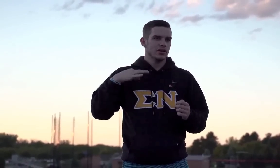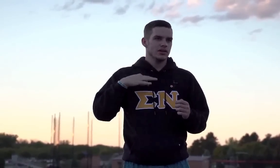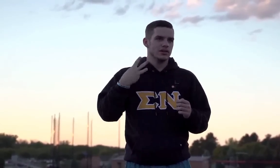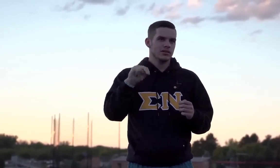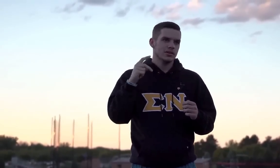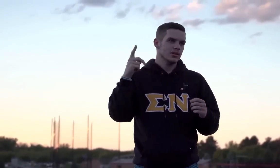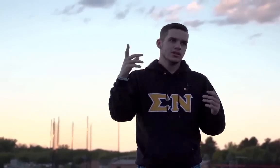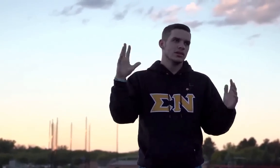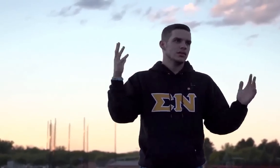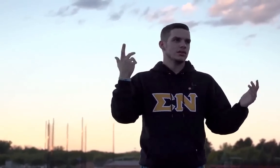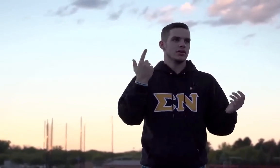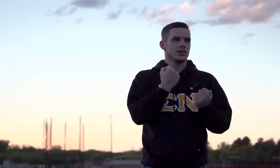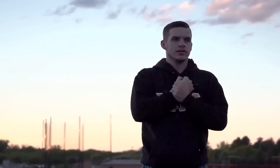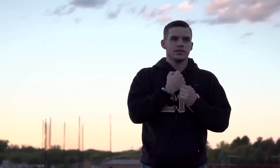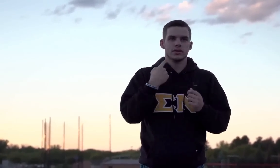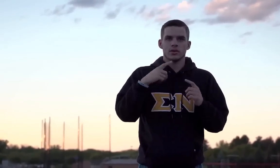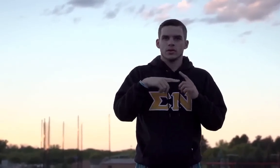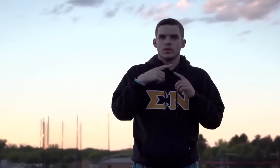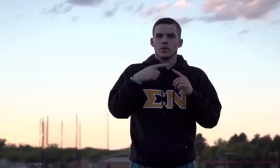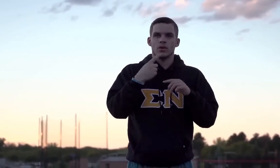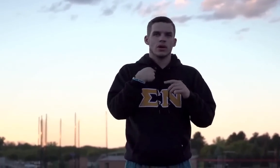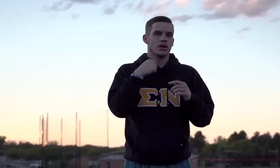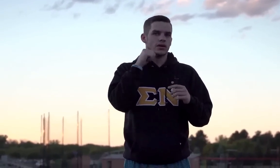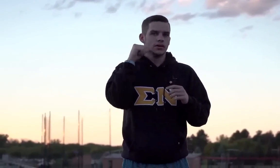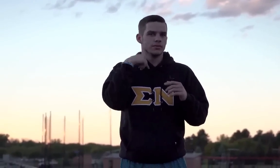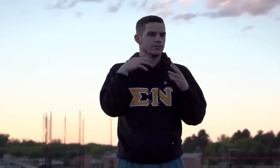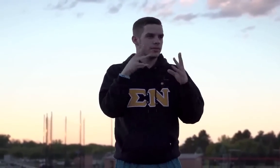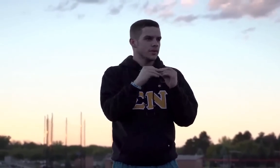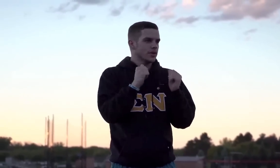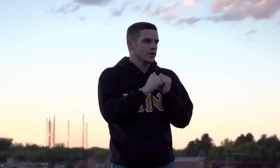Ben loved his fraternity so much.